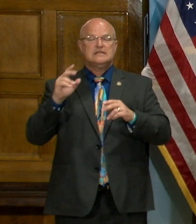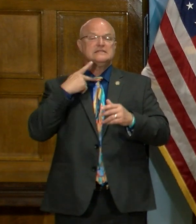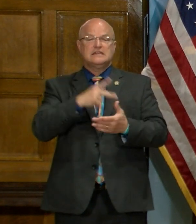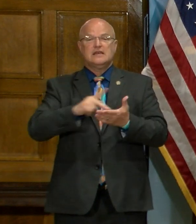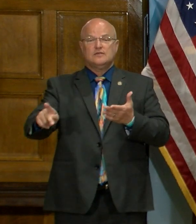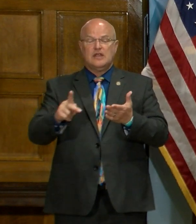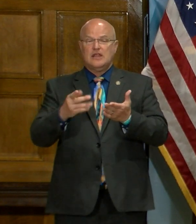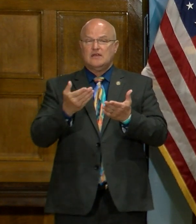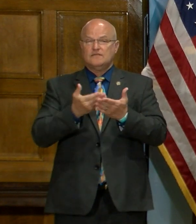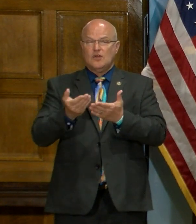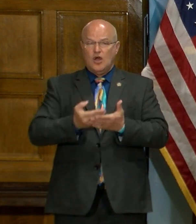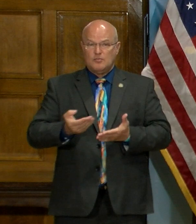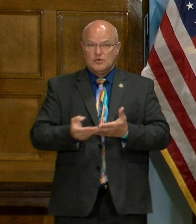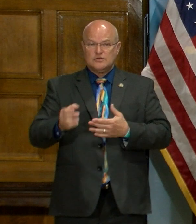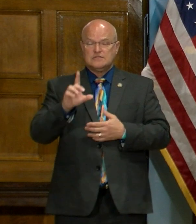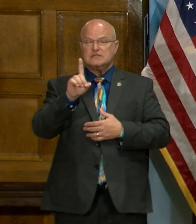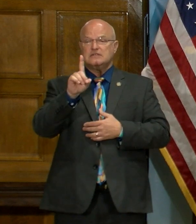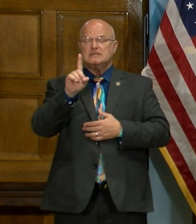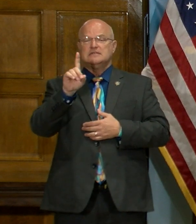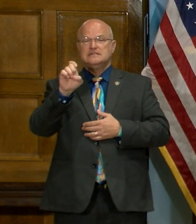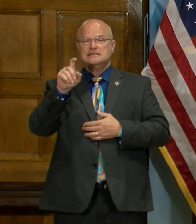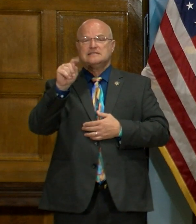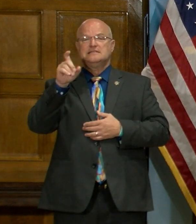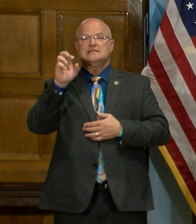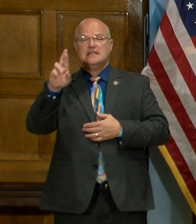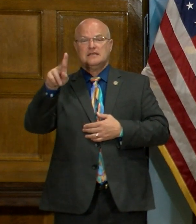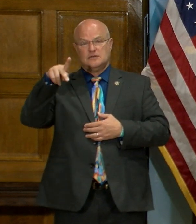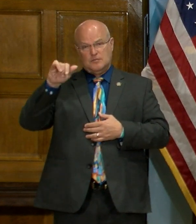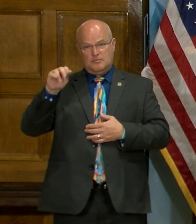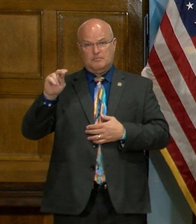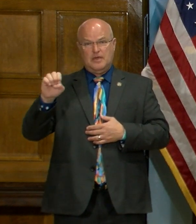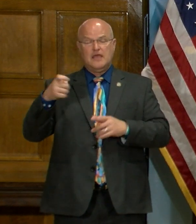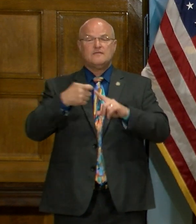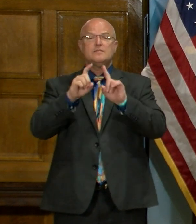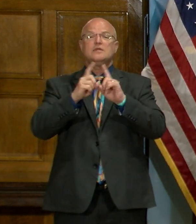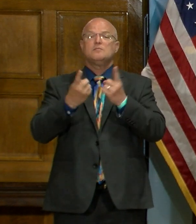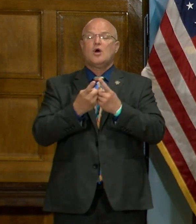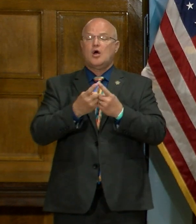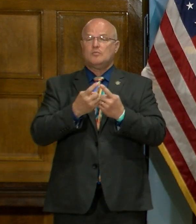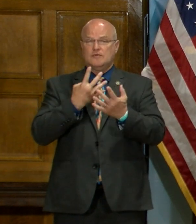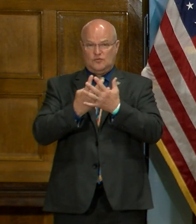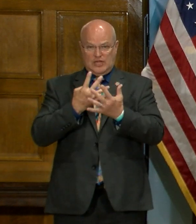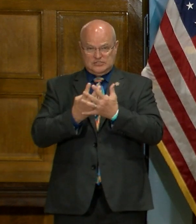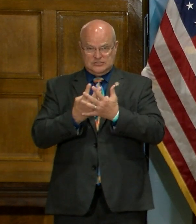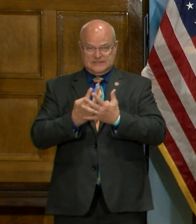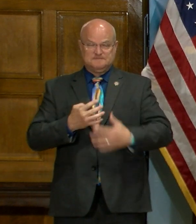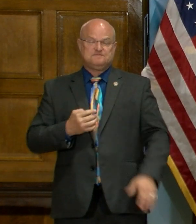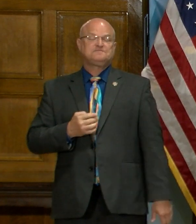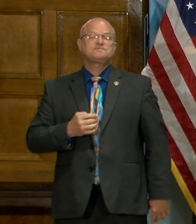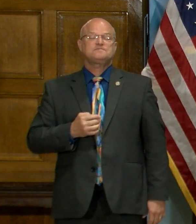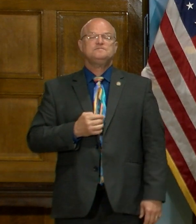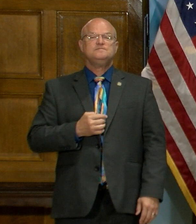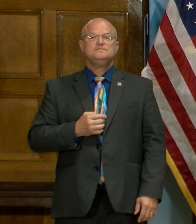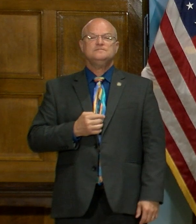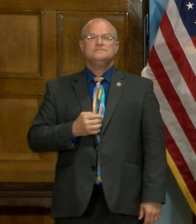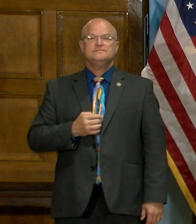Commerce, and then Director Dexter Payne from our Department of Corrections.